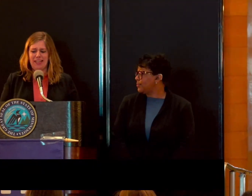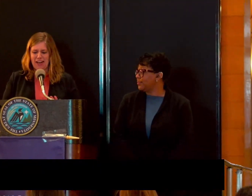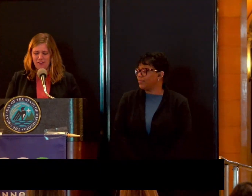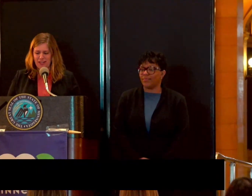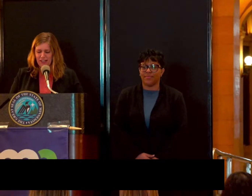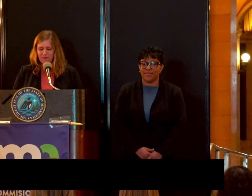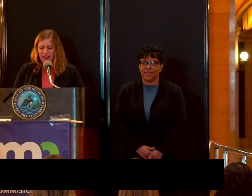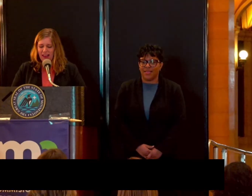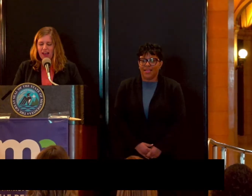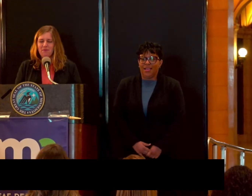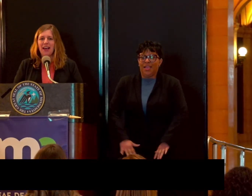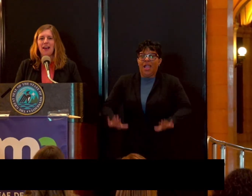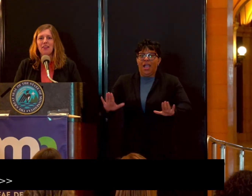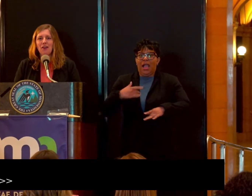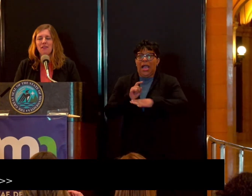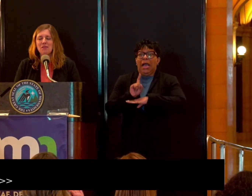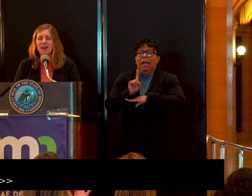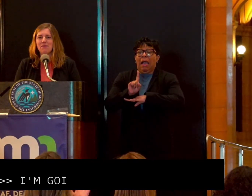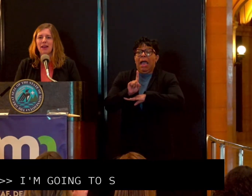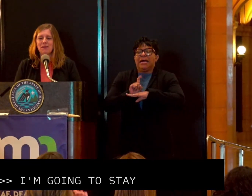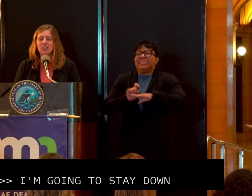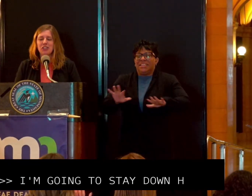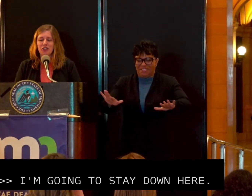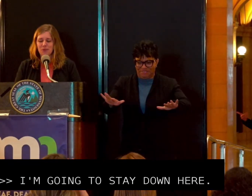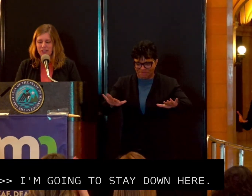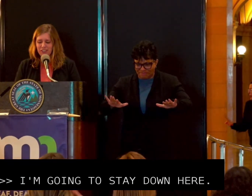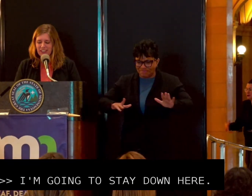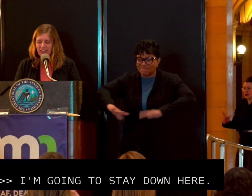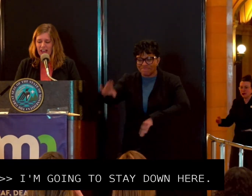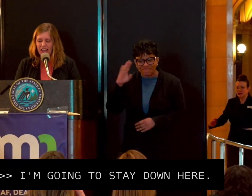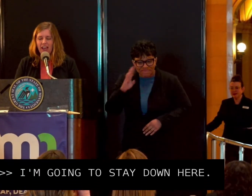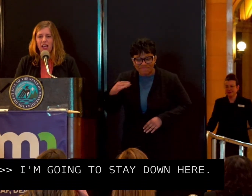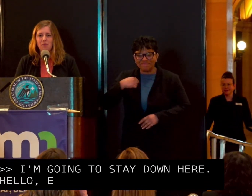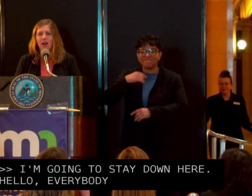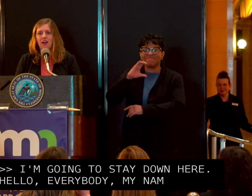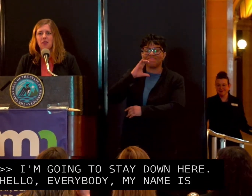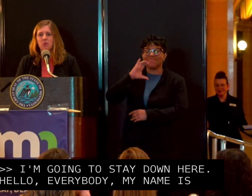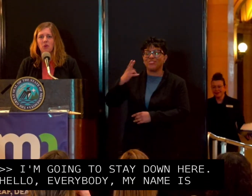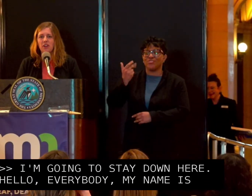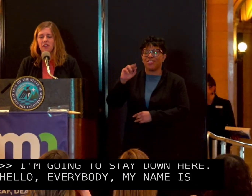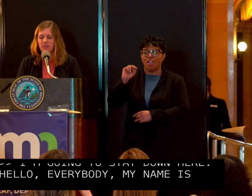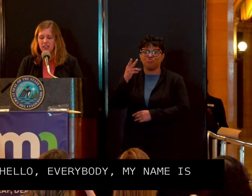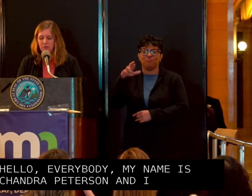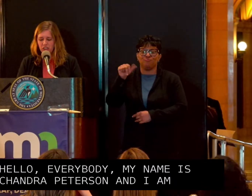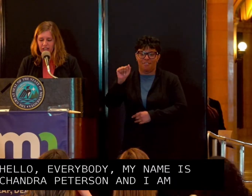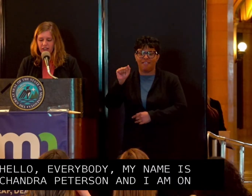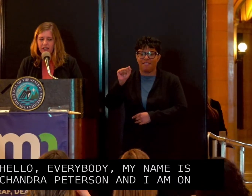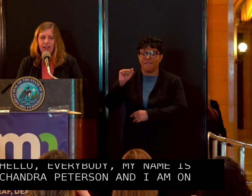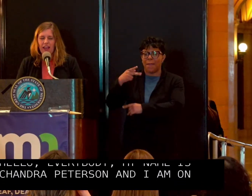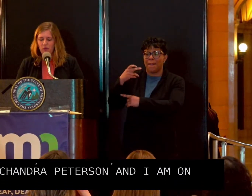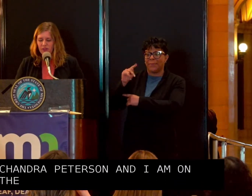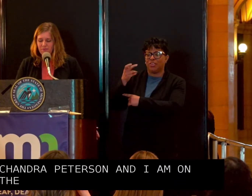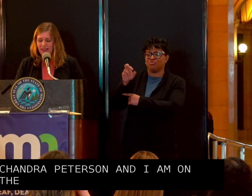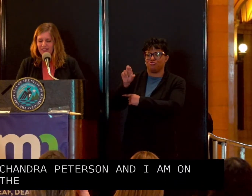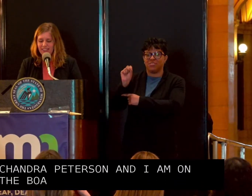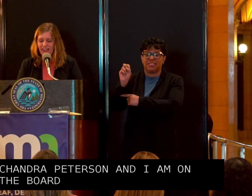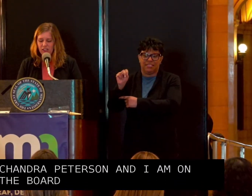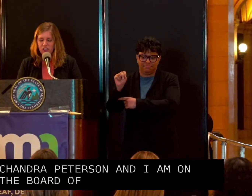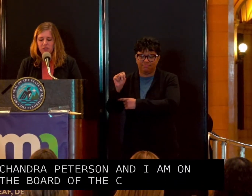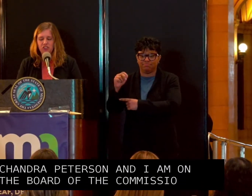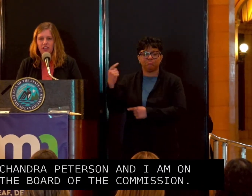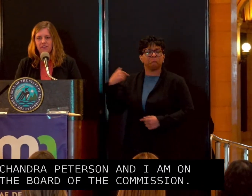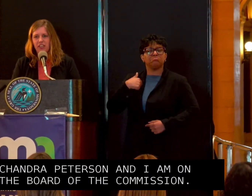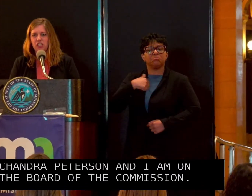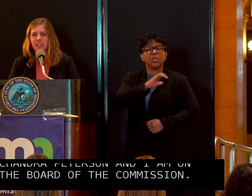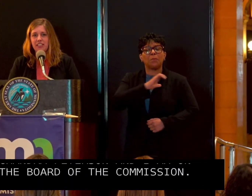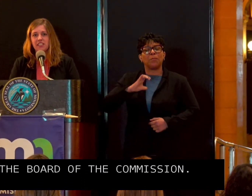I'm going to stay down here. Hello, everybody. My name is Chandra Petersen, and I am on the board of the commission. And with me today